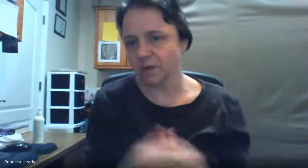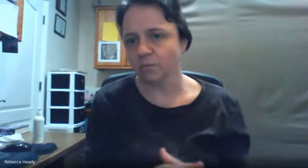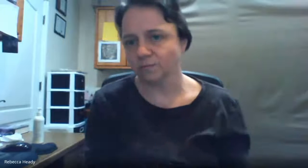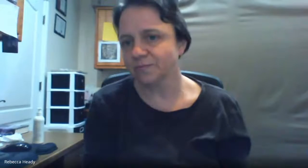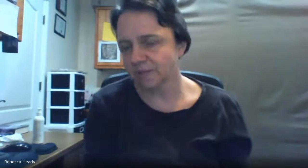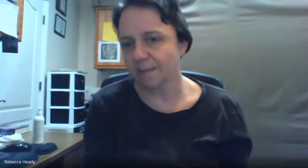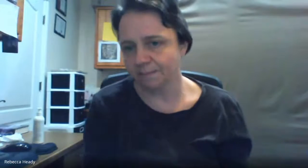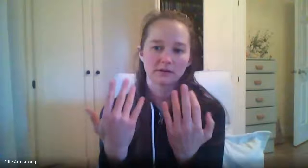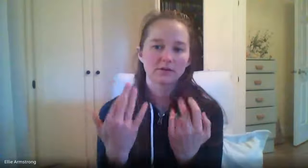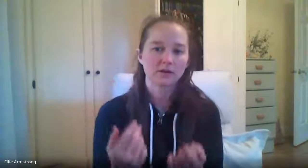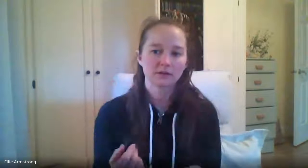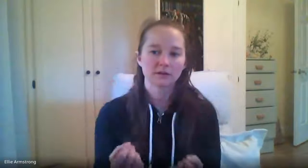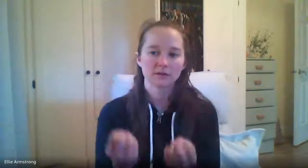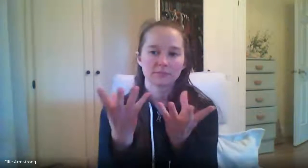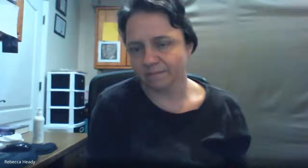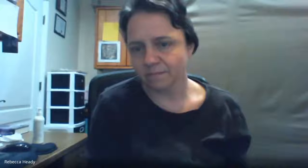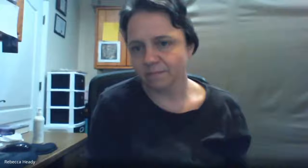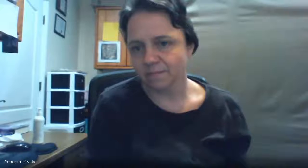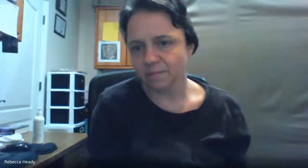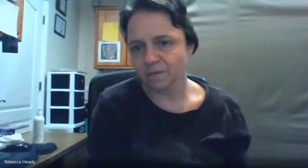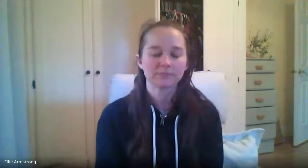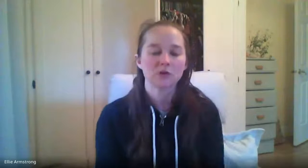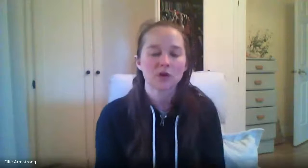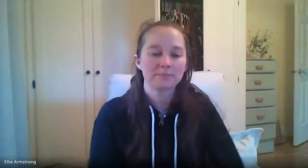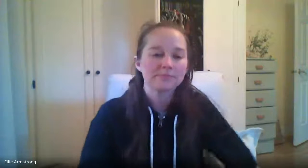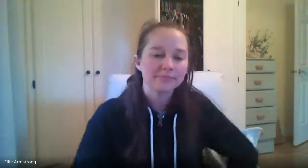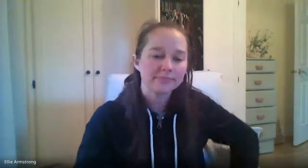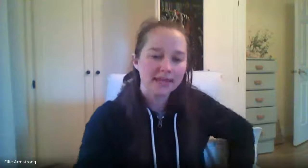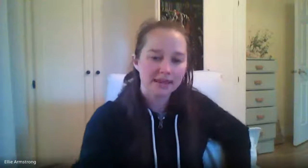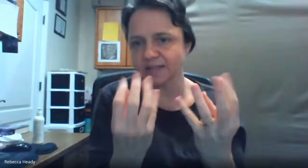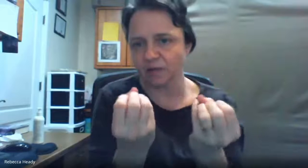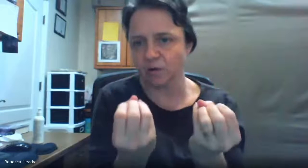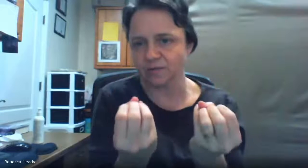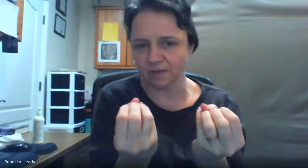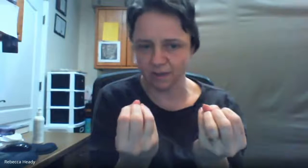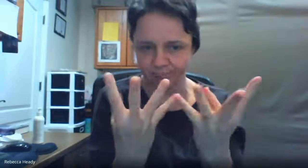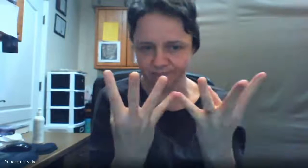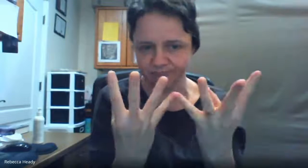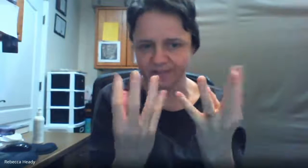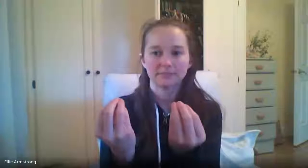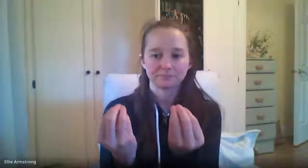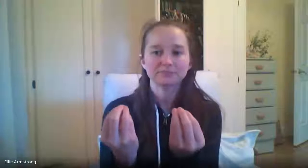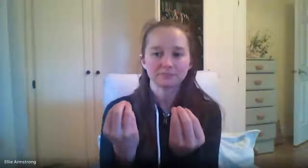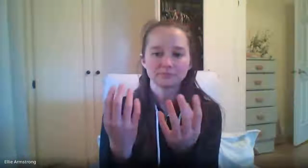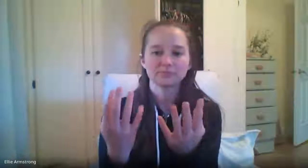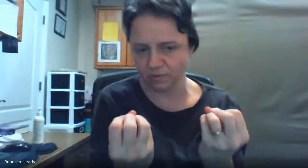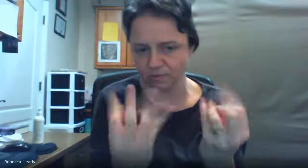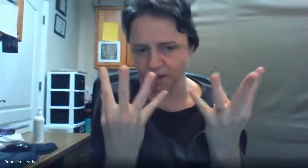yeah. Okay. How many is more? Okay. How many is like closed and then flicking it out.